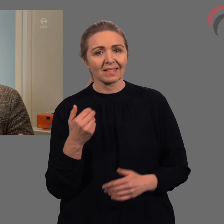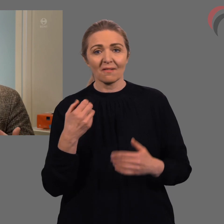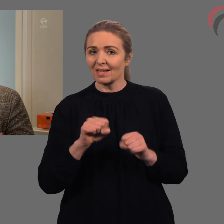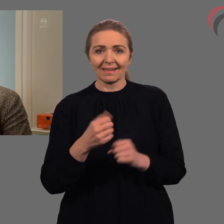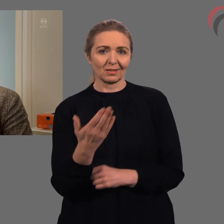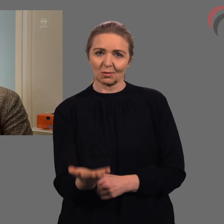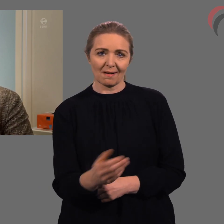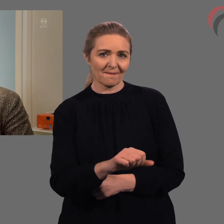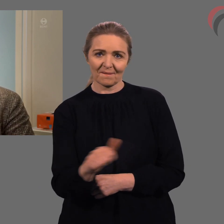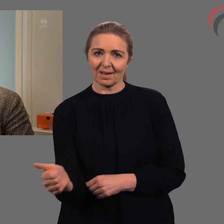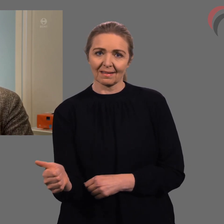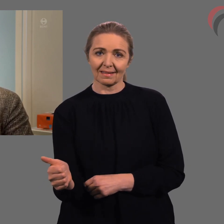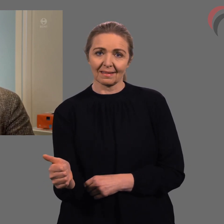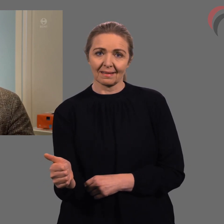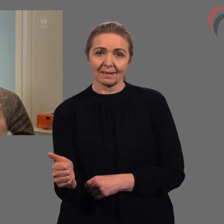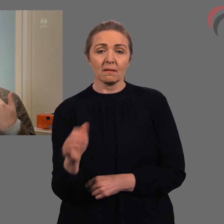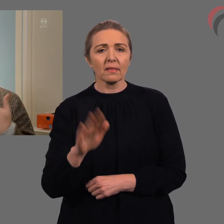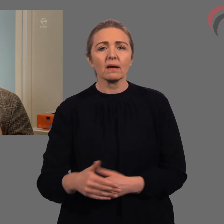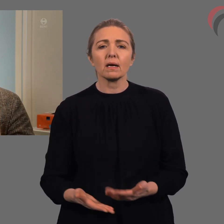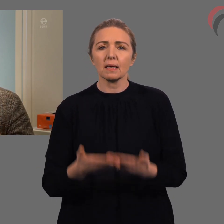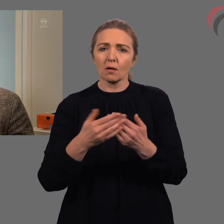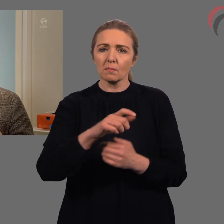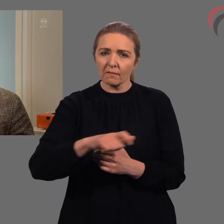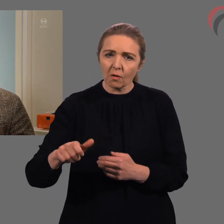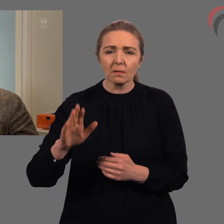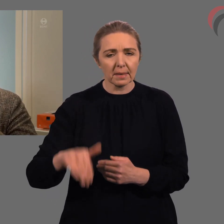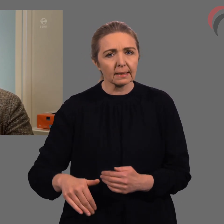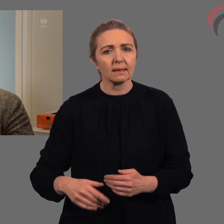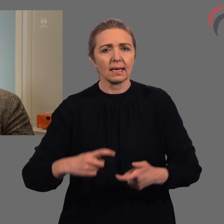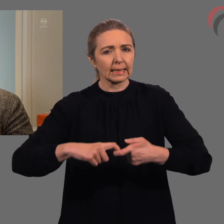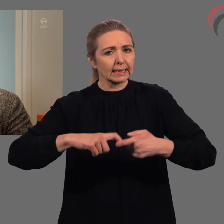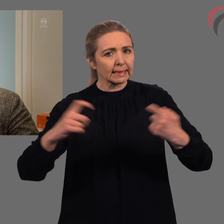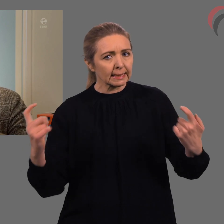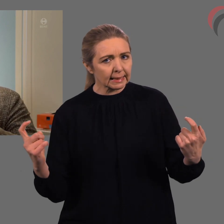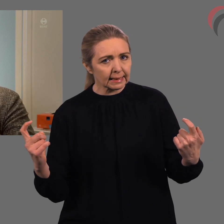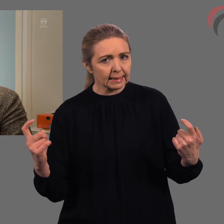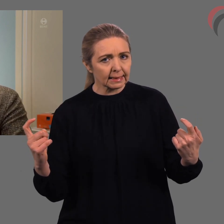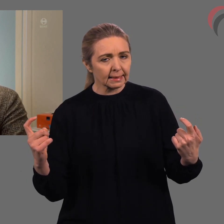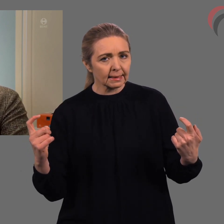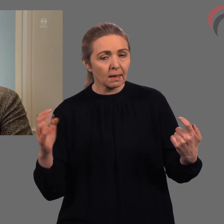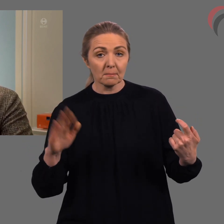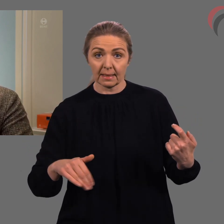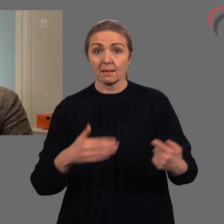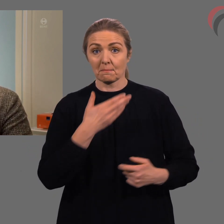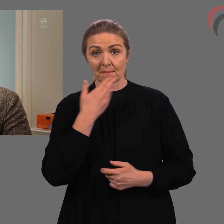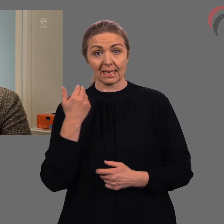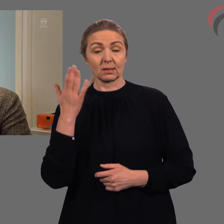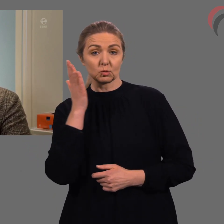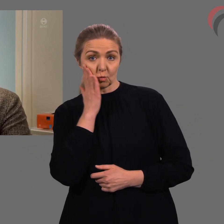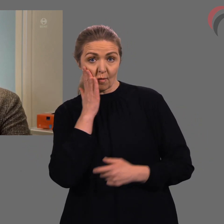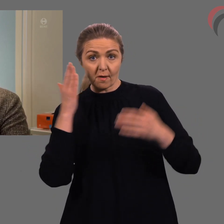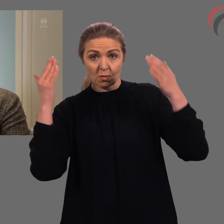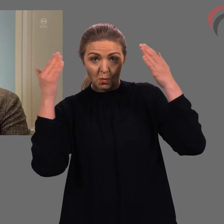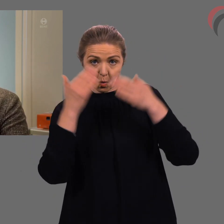it doesn't work by and large. And so often what we need to do is to help people break the cycle, to improve